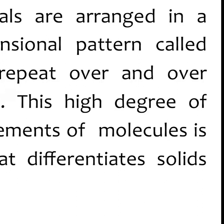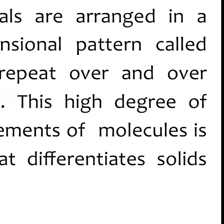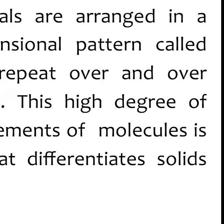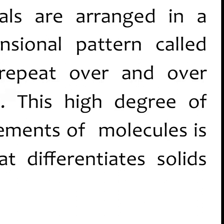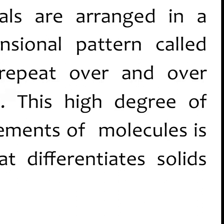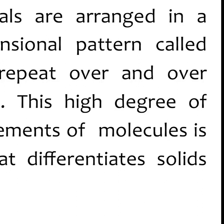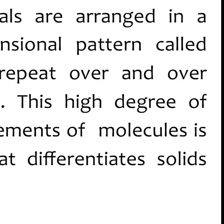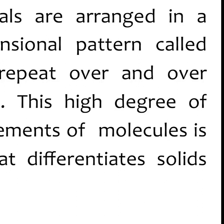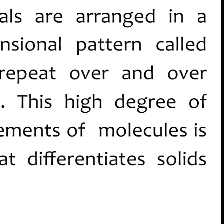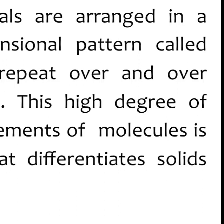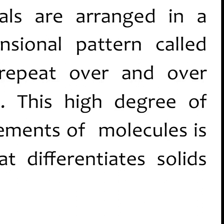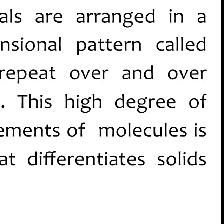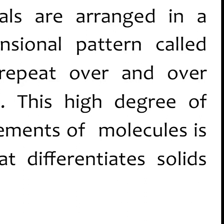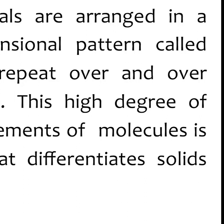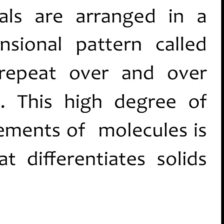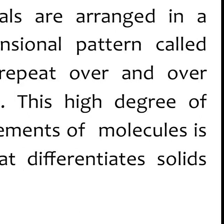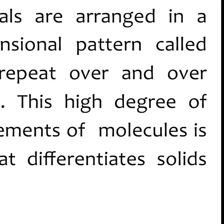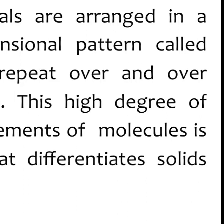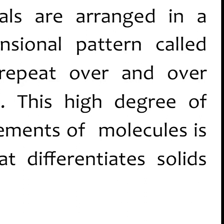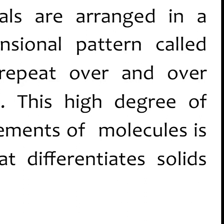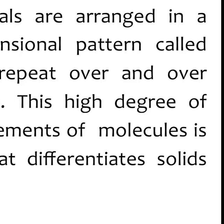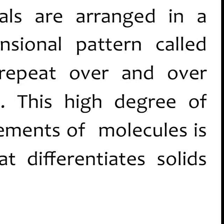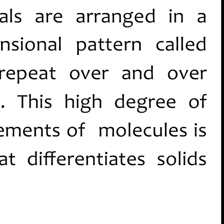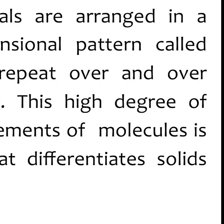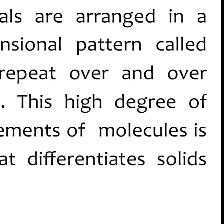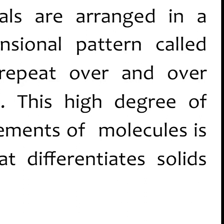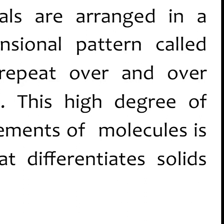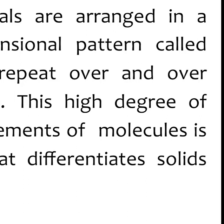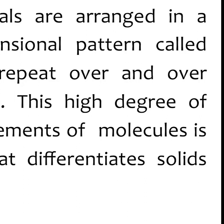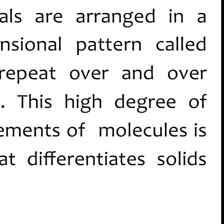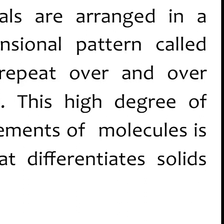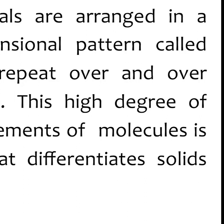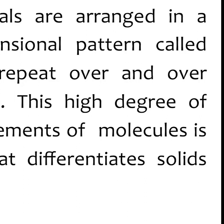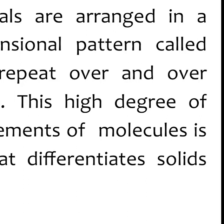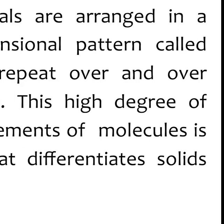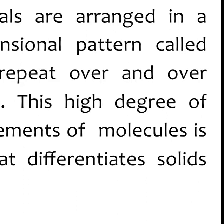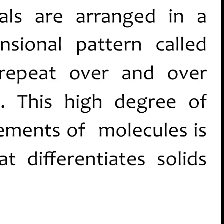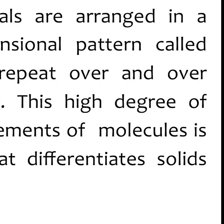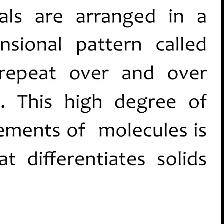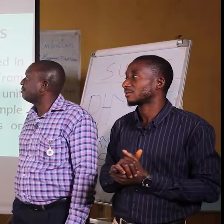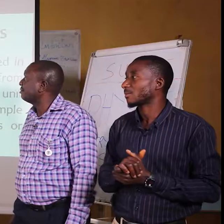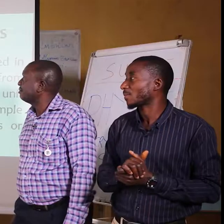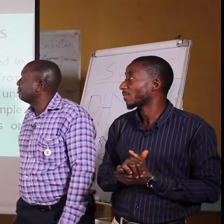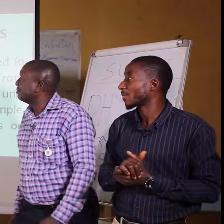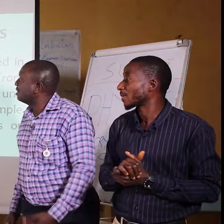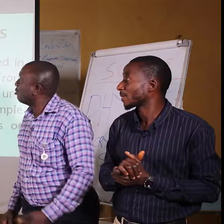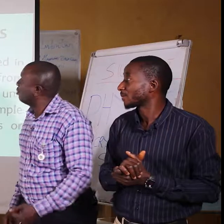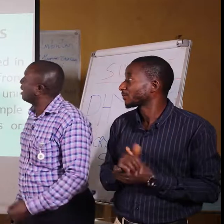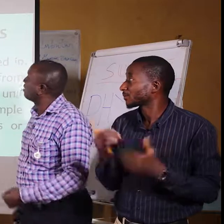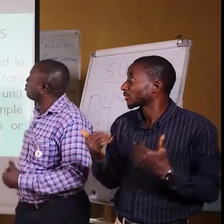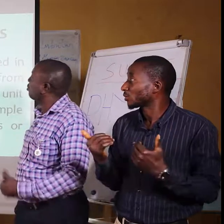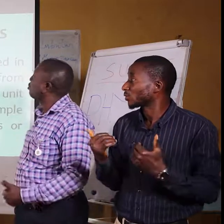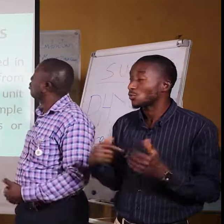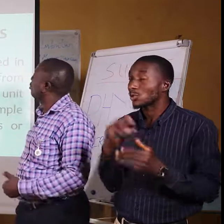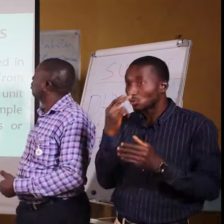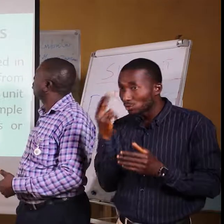differentiates solids from liquids and gases. Now we look